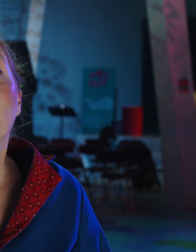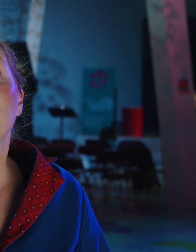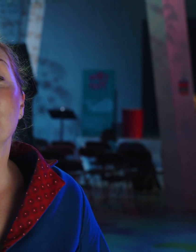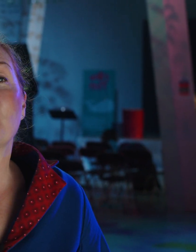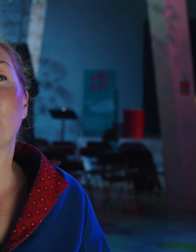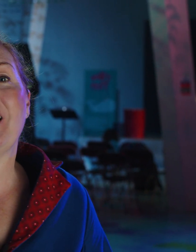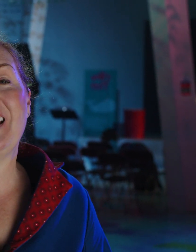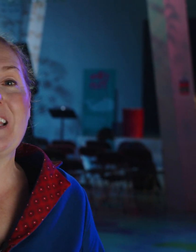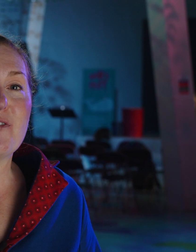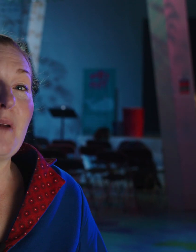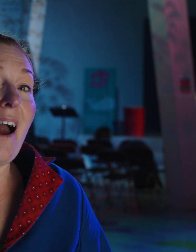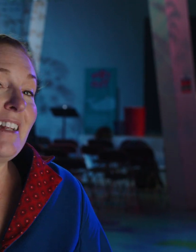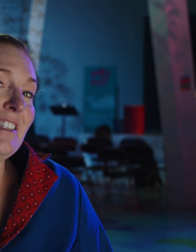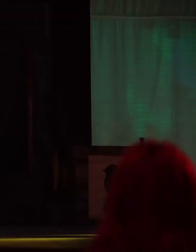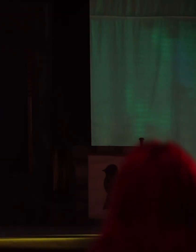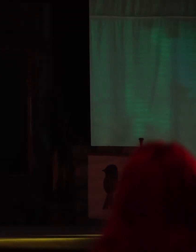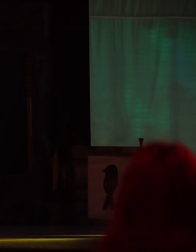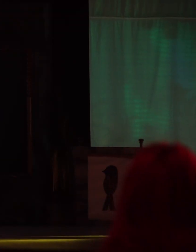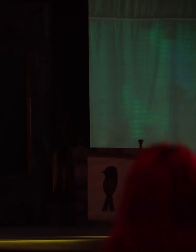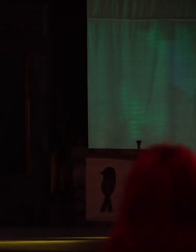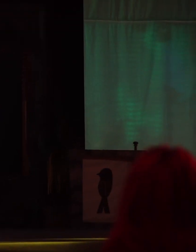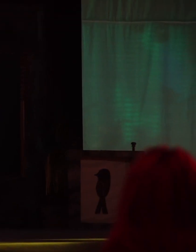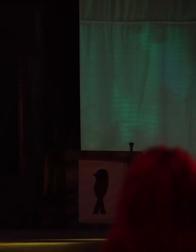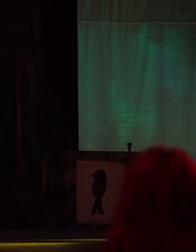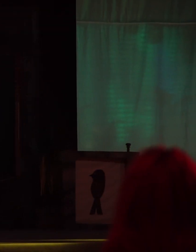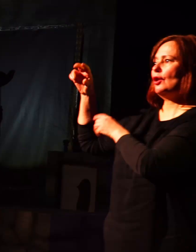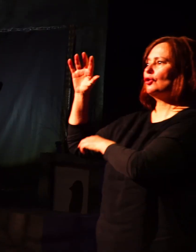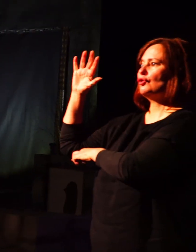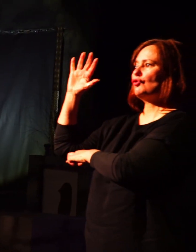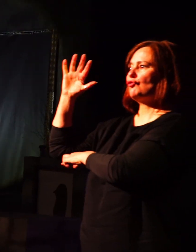soundtrack, and we use a cranky lip from behind to tell the tale.